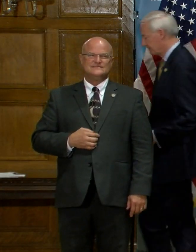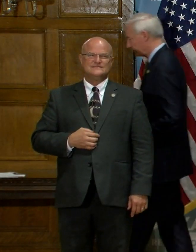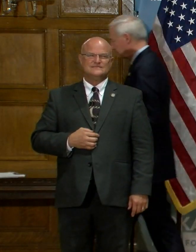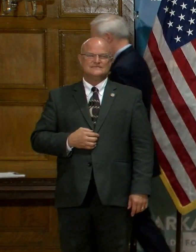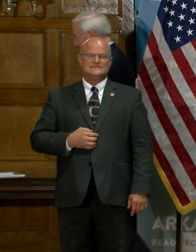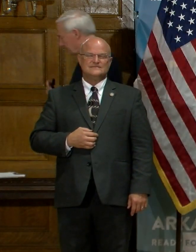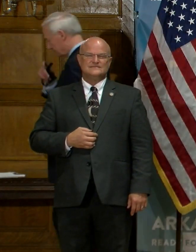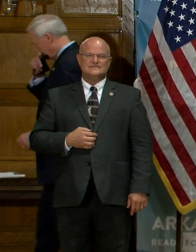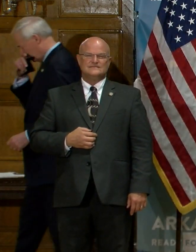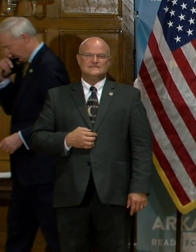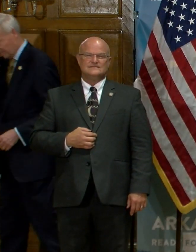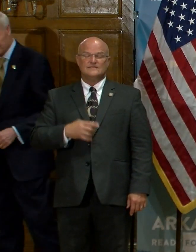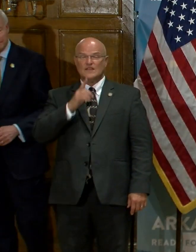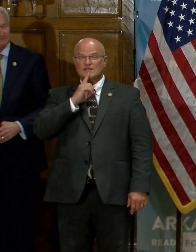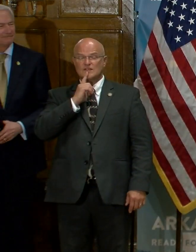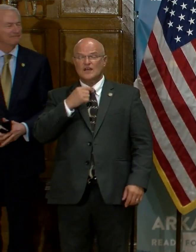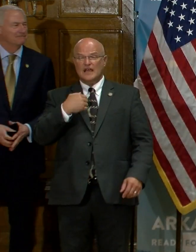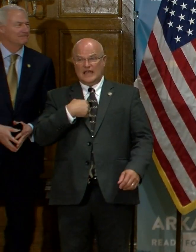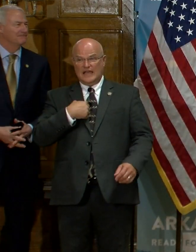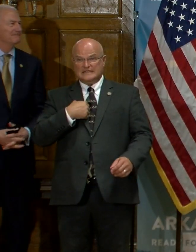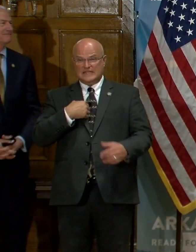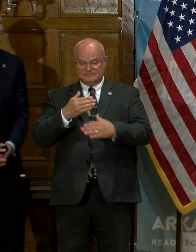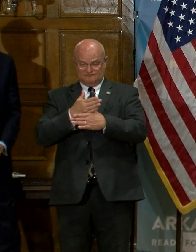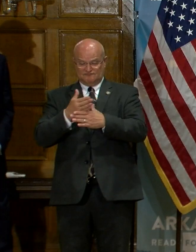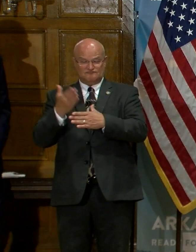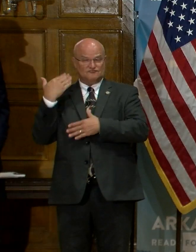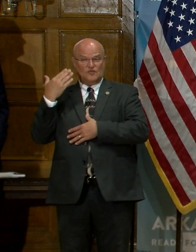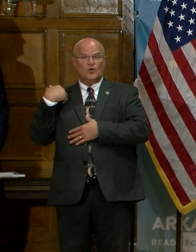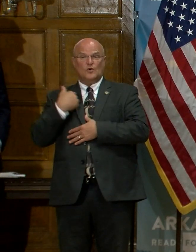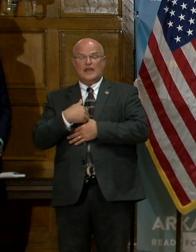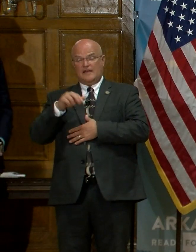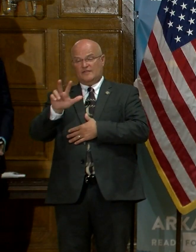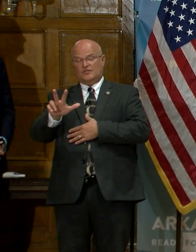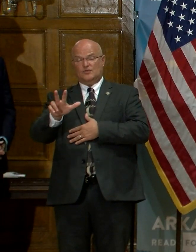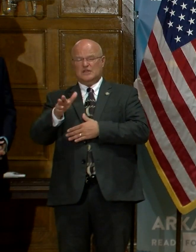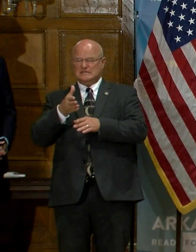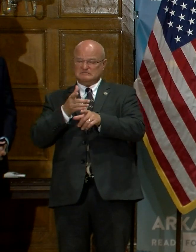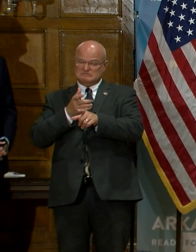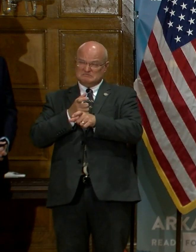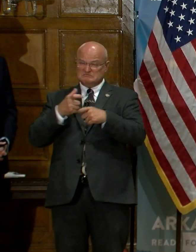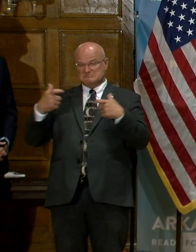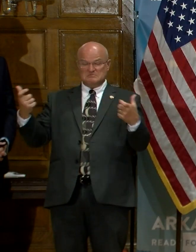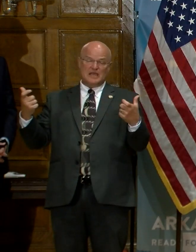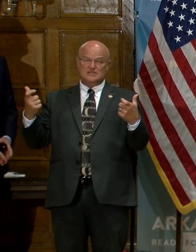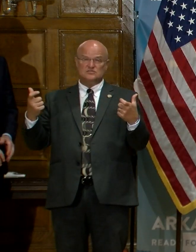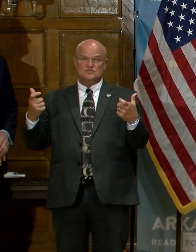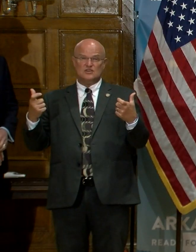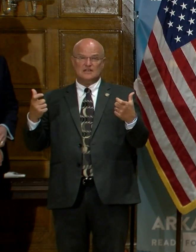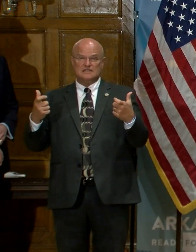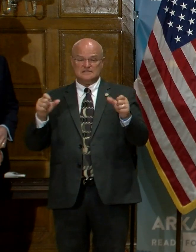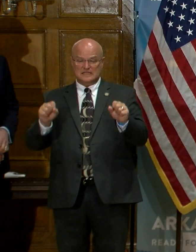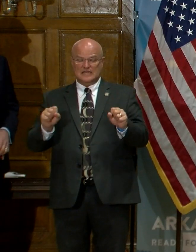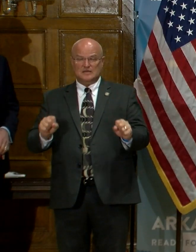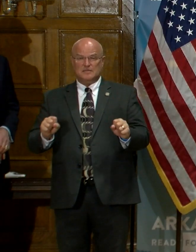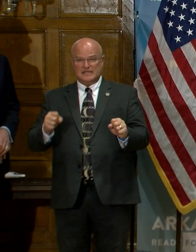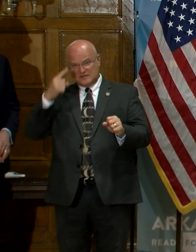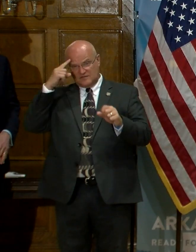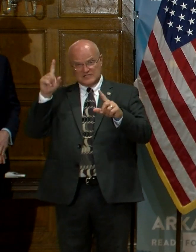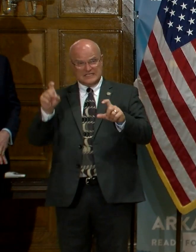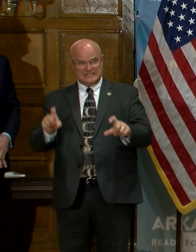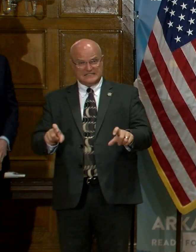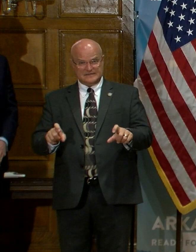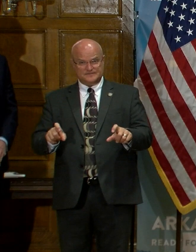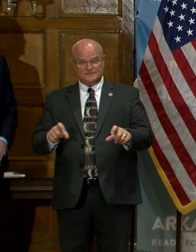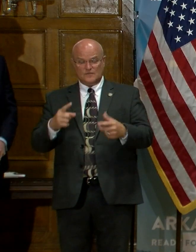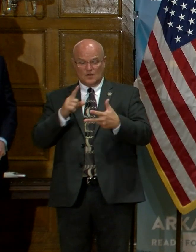you can. Certainly, as I shared before, we have three major capacities for